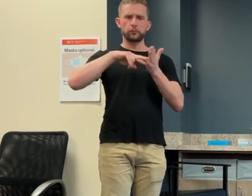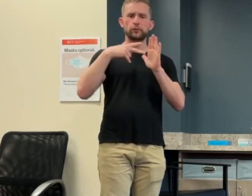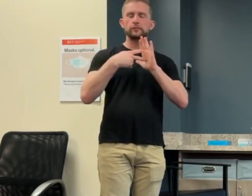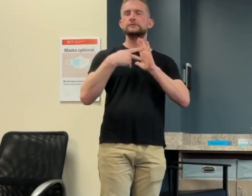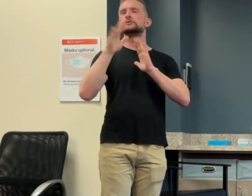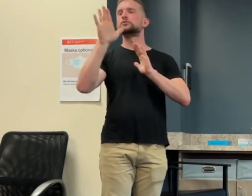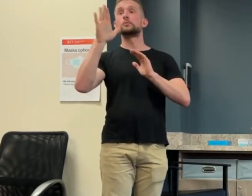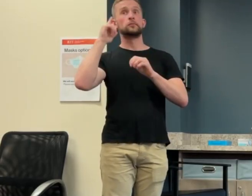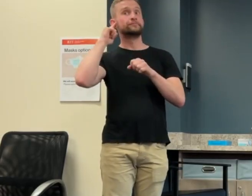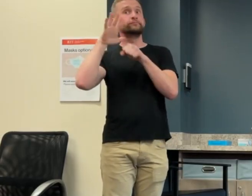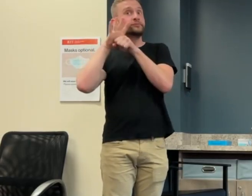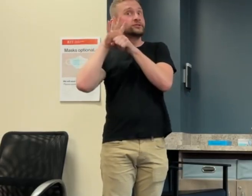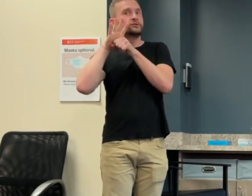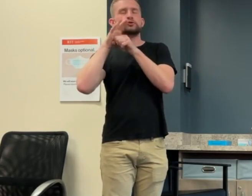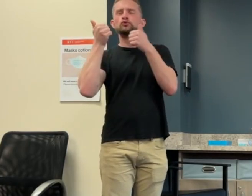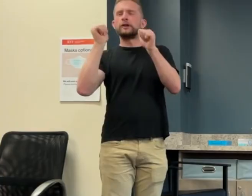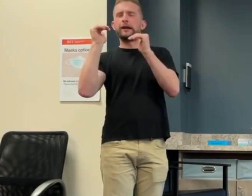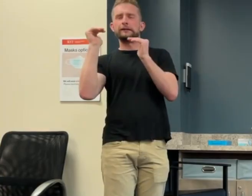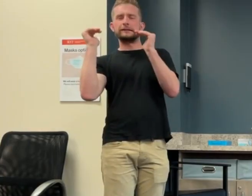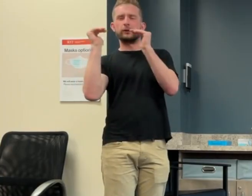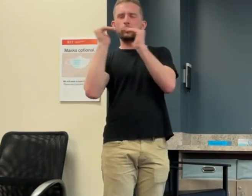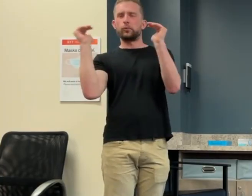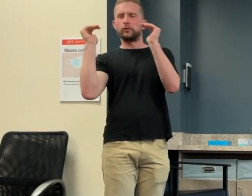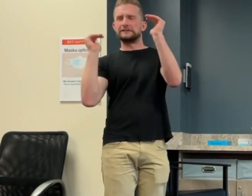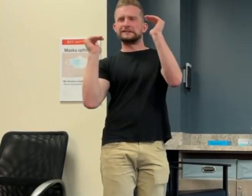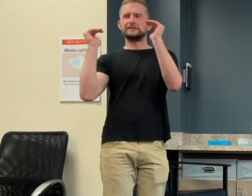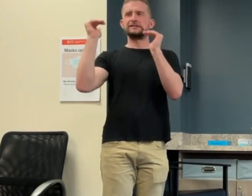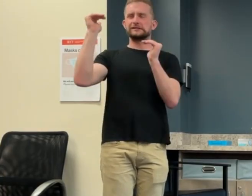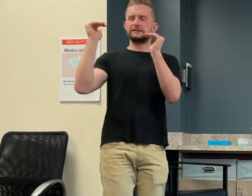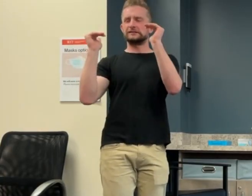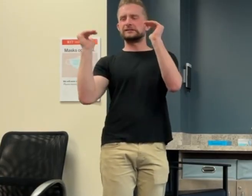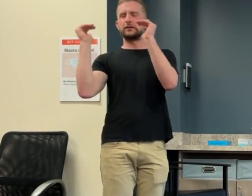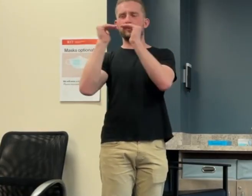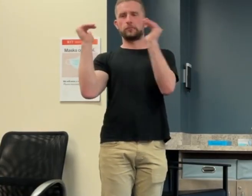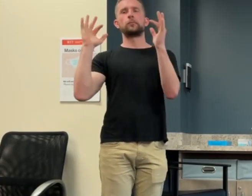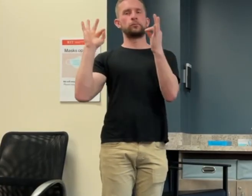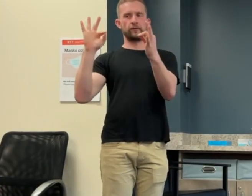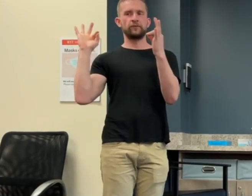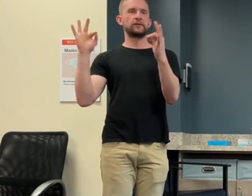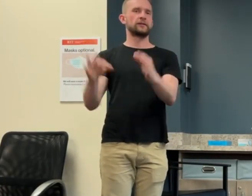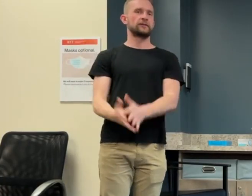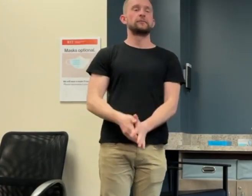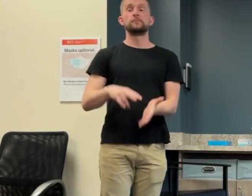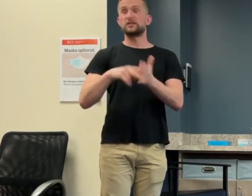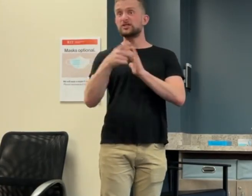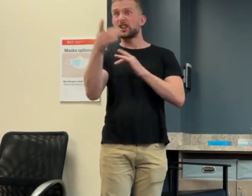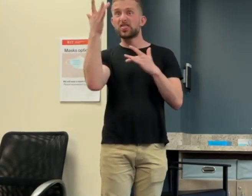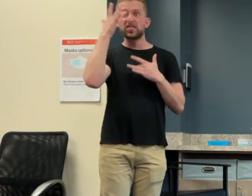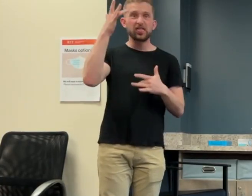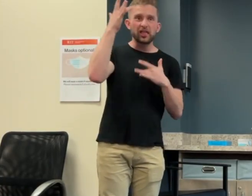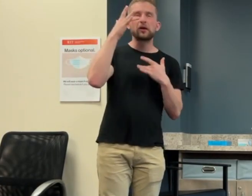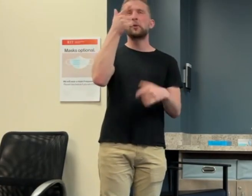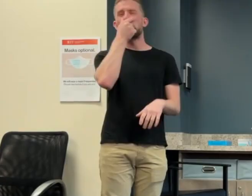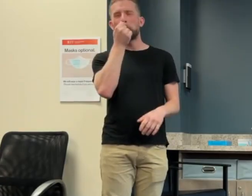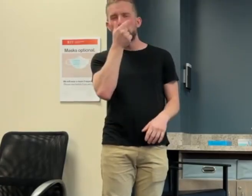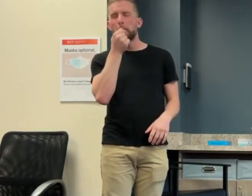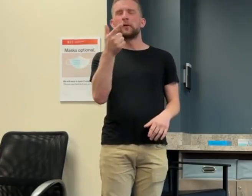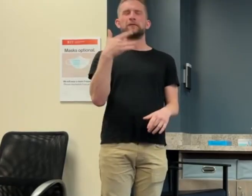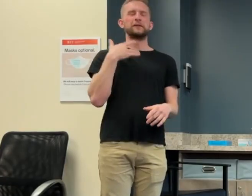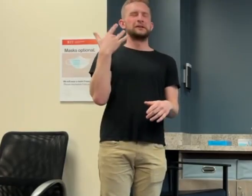the external environment. So if you're sick or if you have a cold and you feel a sense of